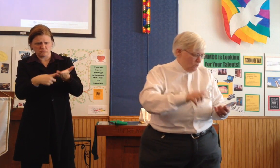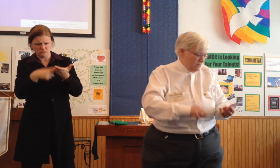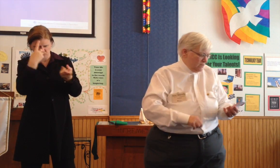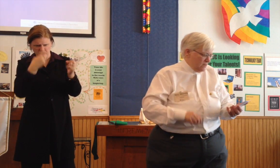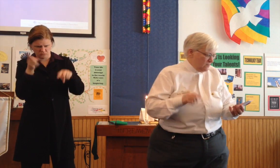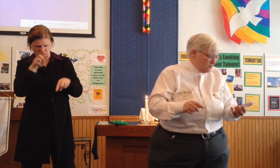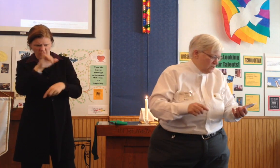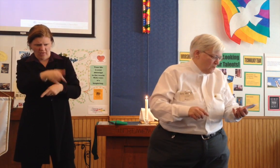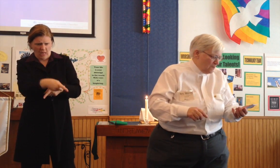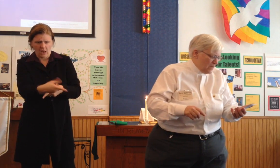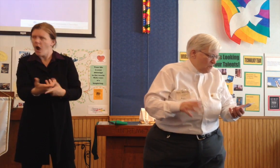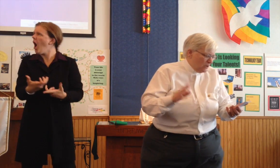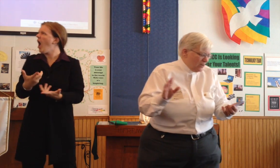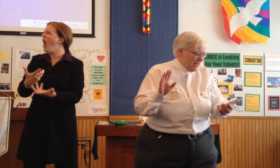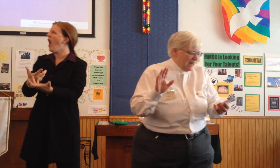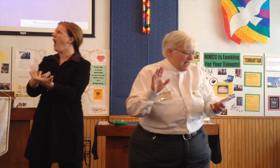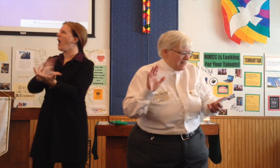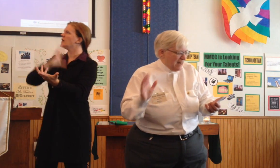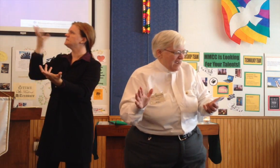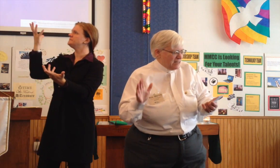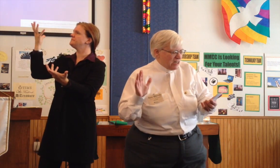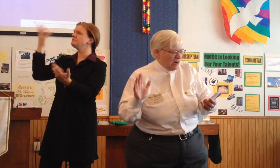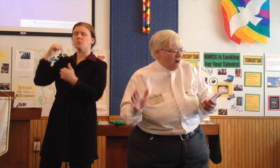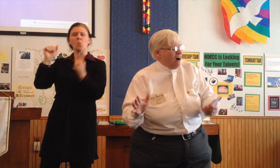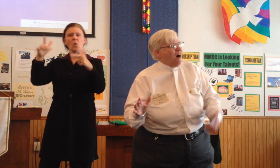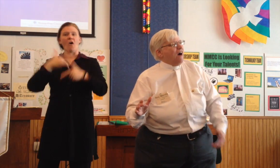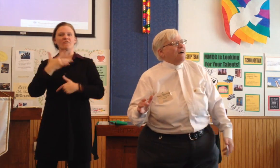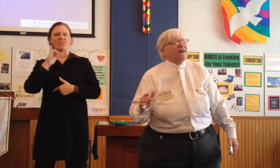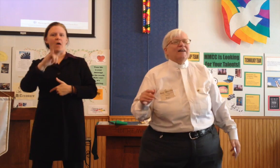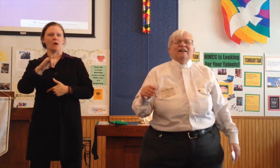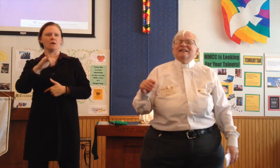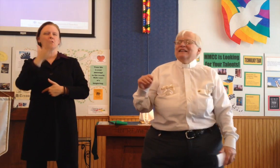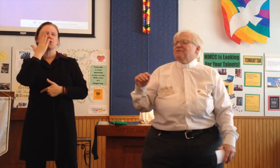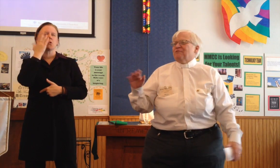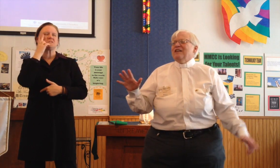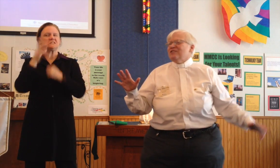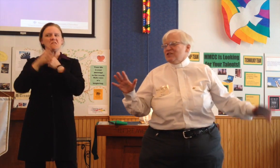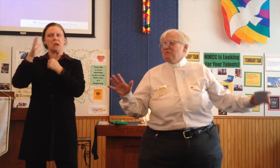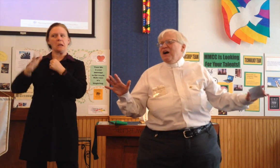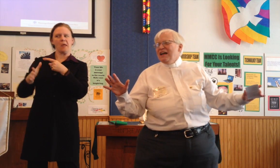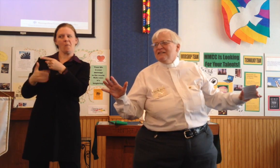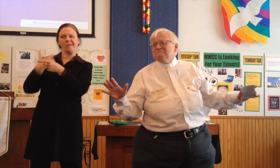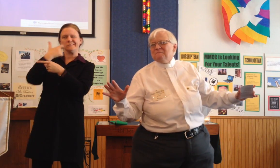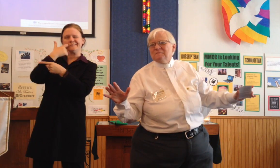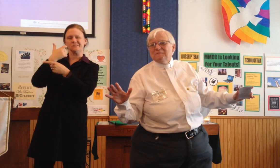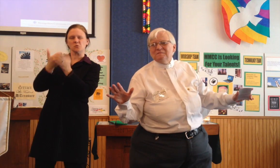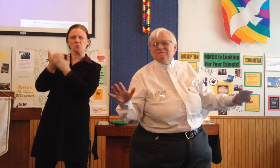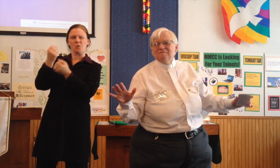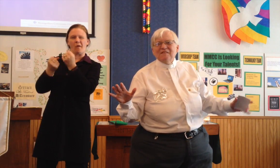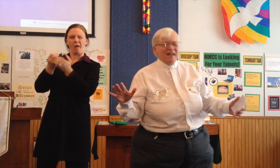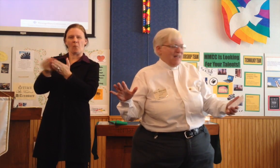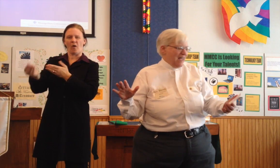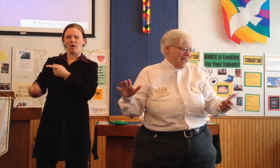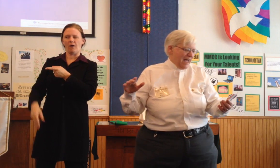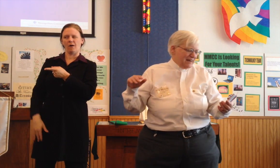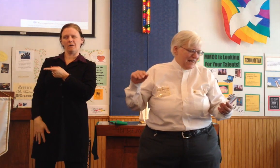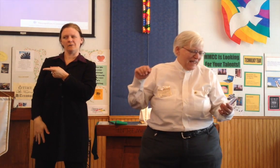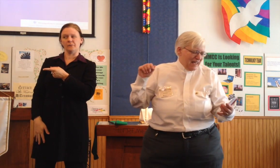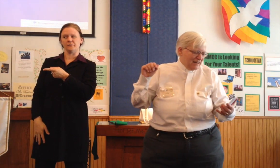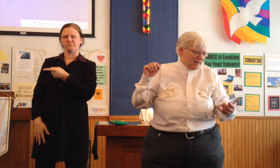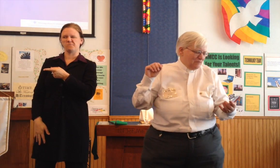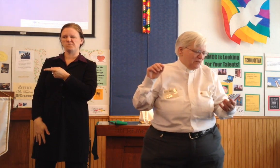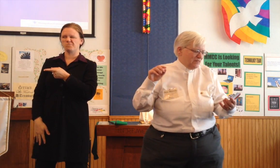do. We do. We look at a nice car that a friend just bought,